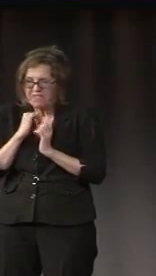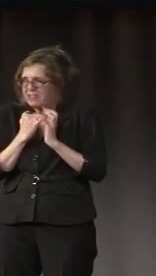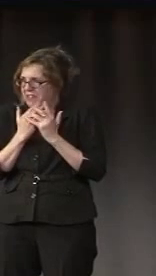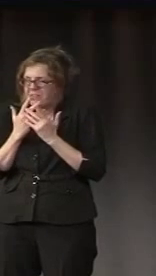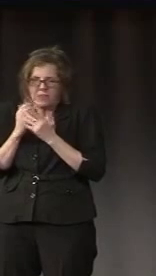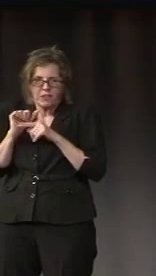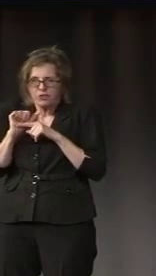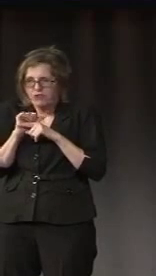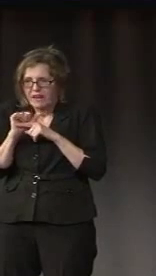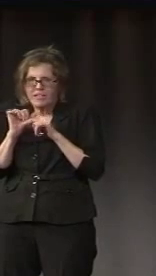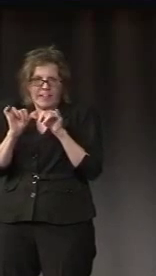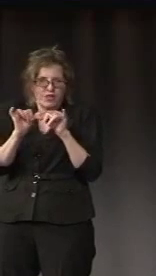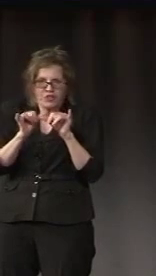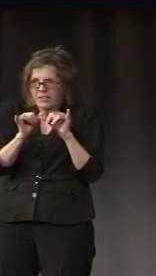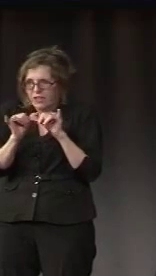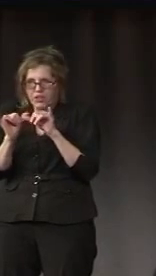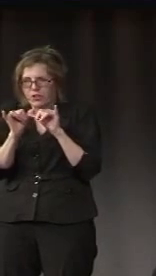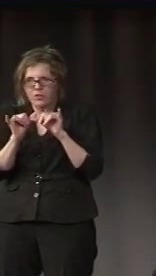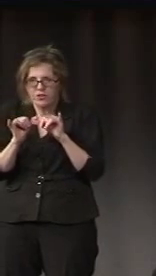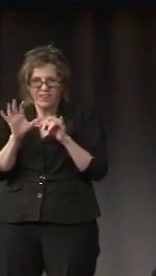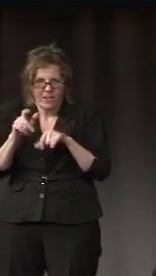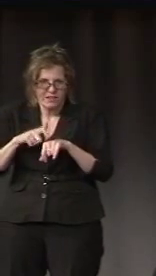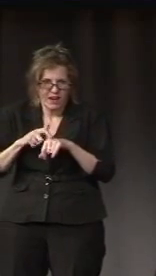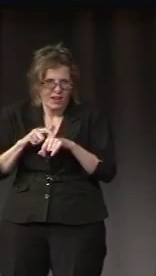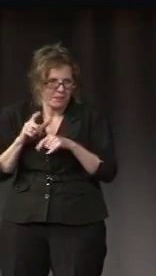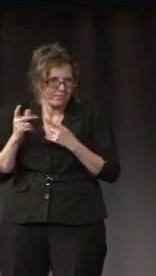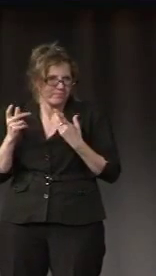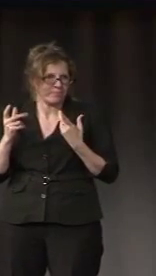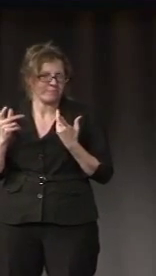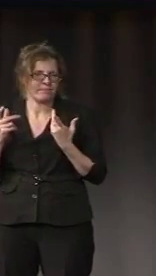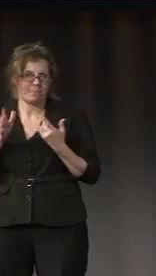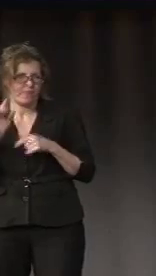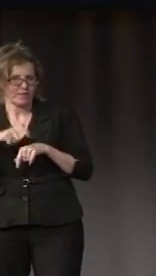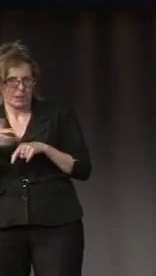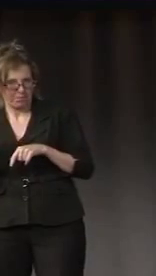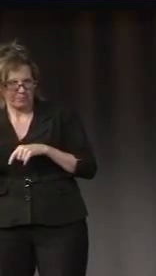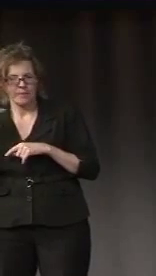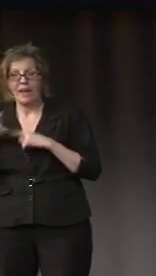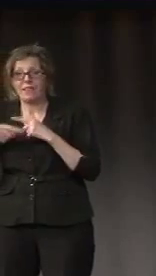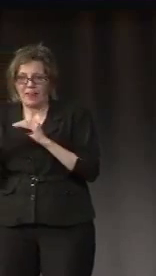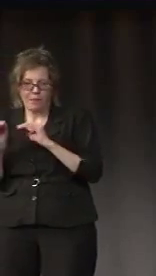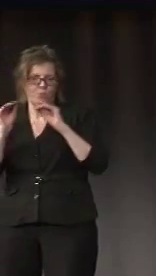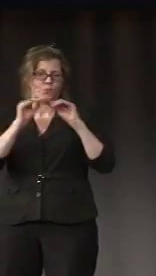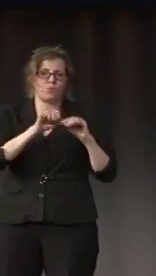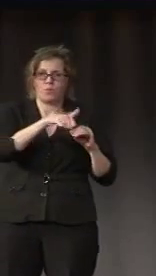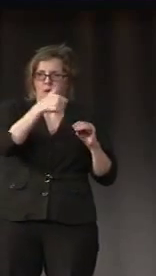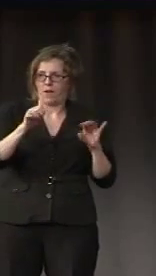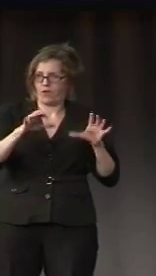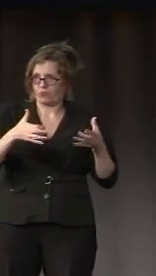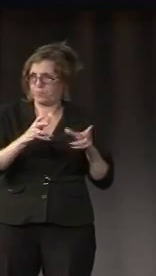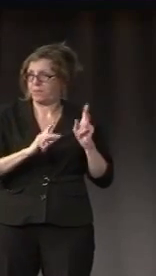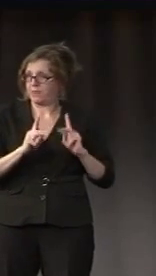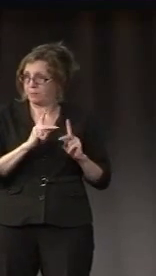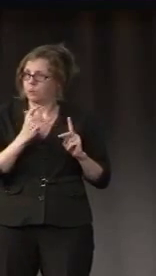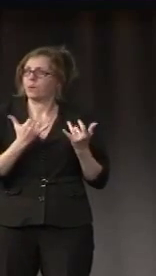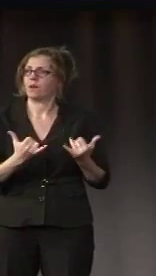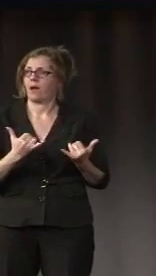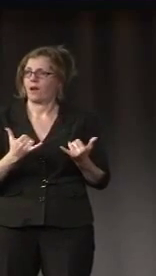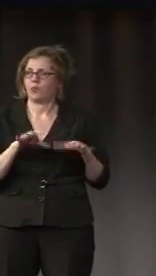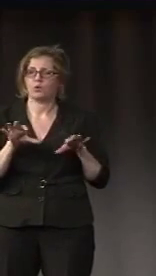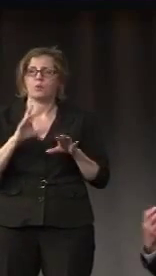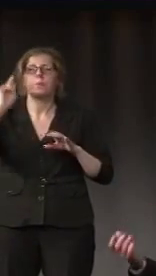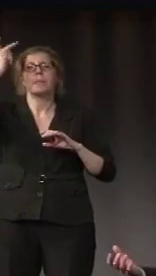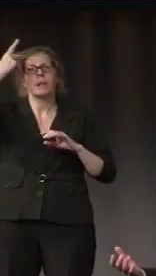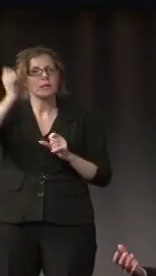Training engineers, I mean, a bit like MIT, but very small again. And I moved to another group of people who are now doing